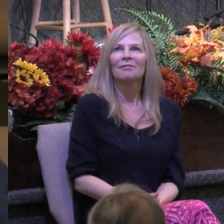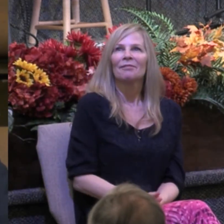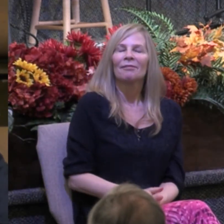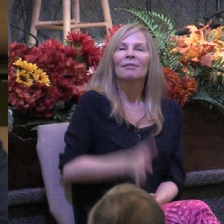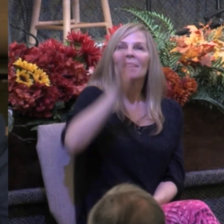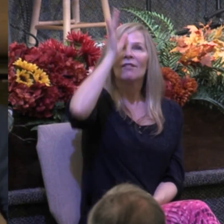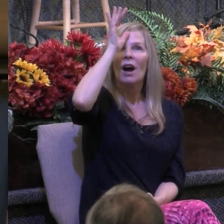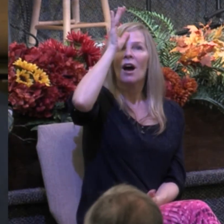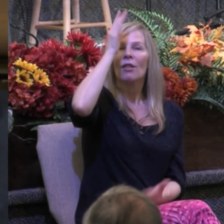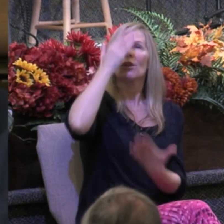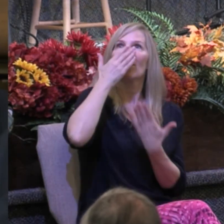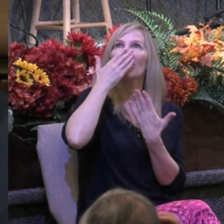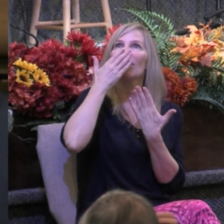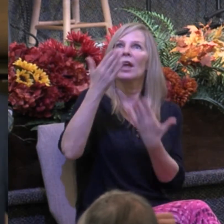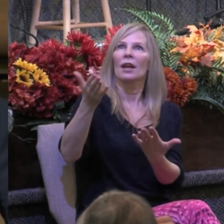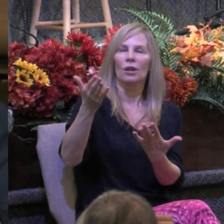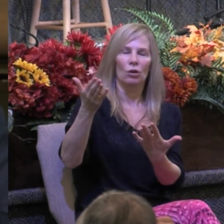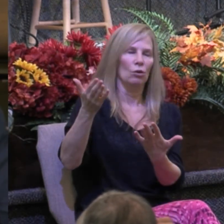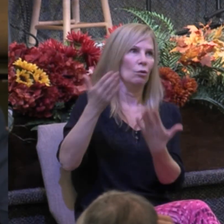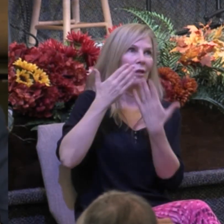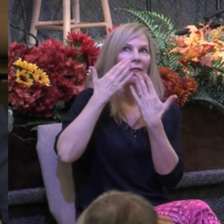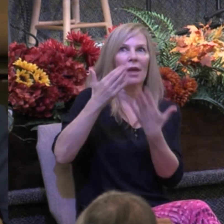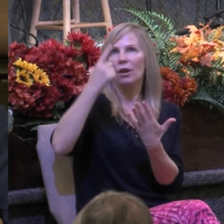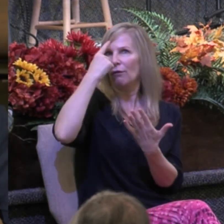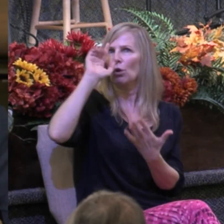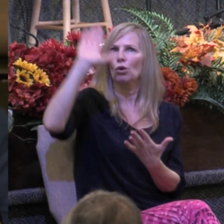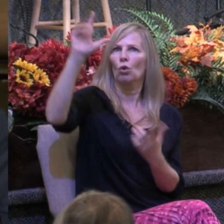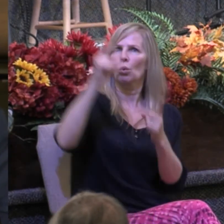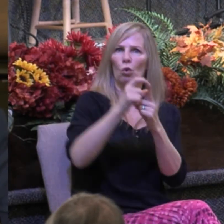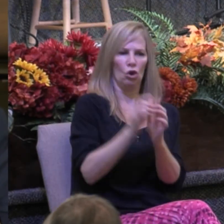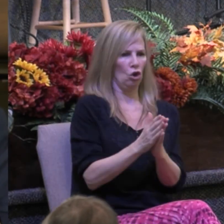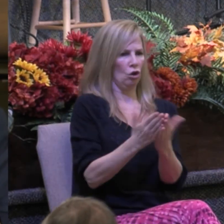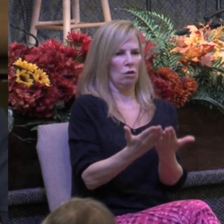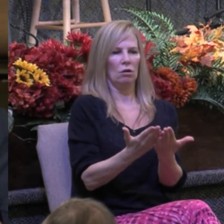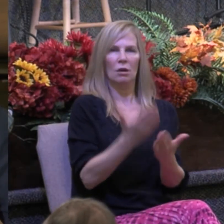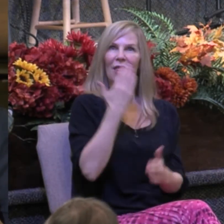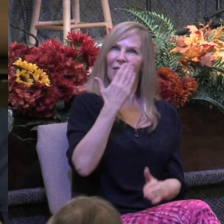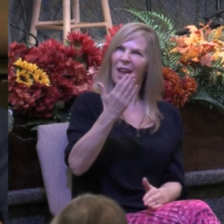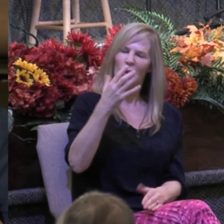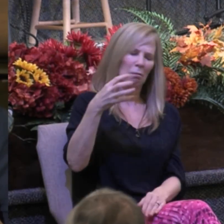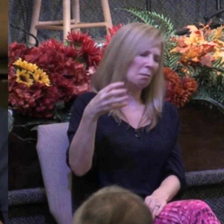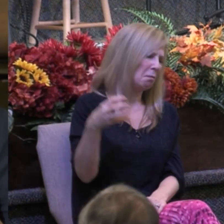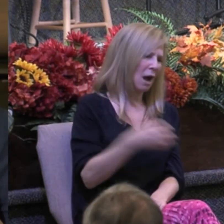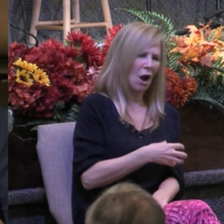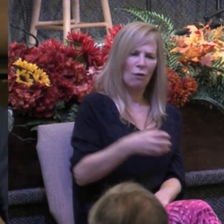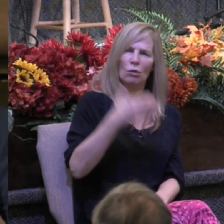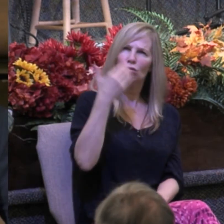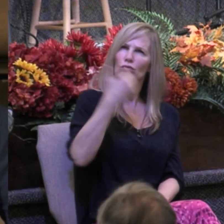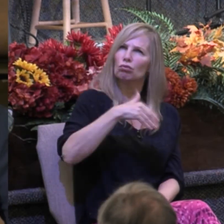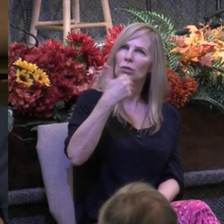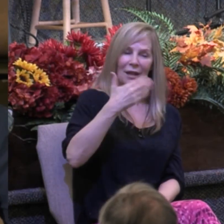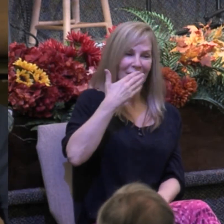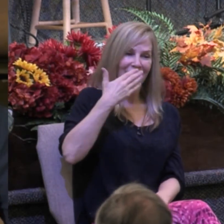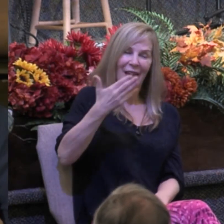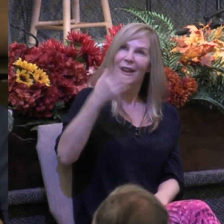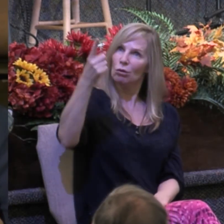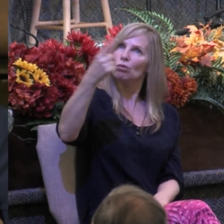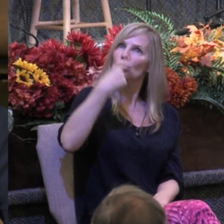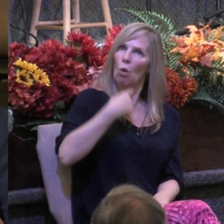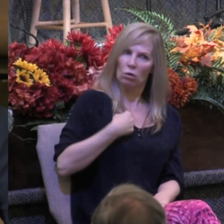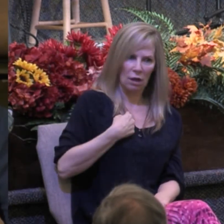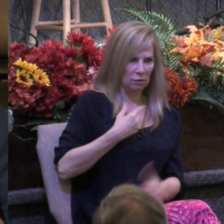Father, we thank you. We thank you for your word. We thank you. It is powerful, Lord. We thank you that you have told